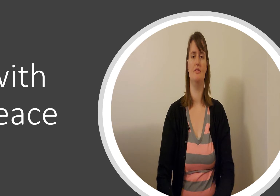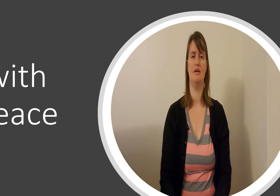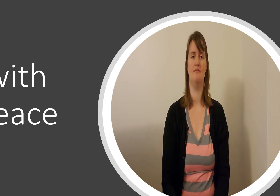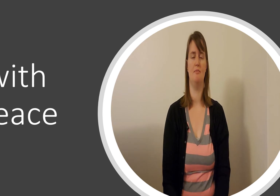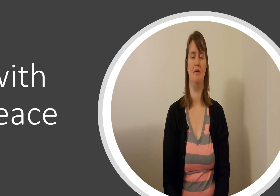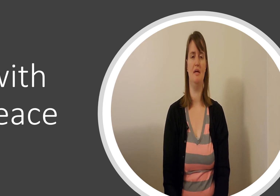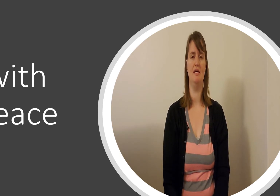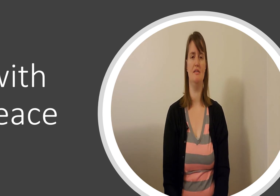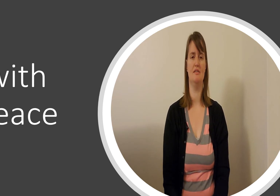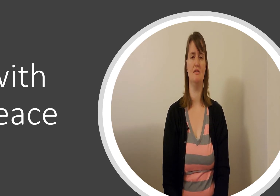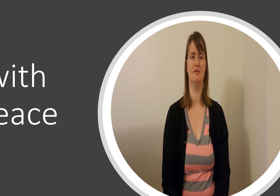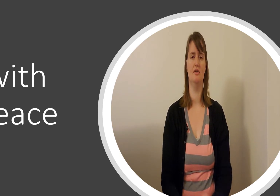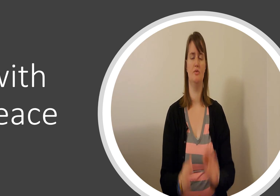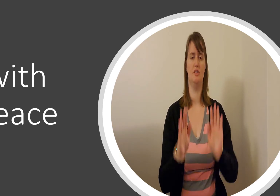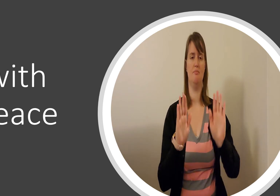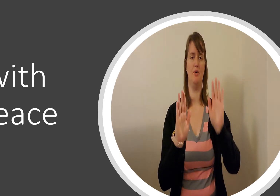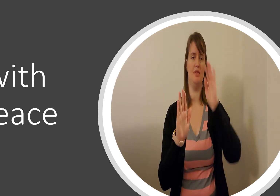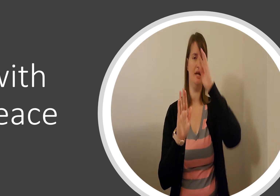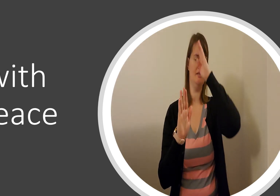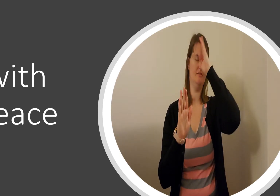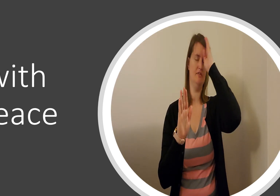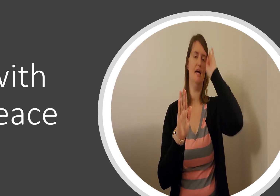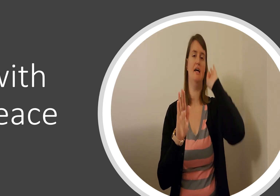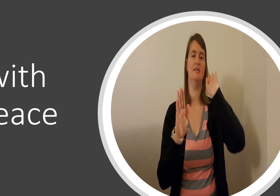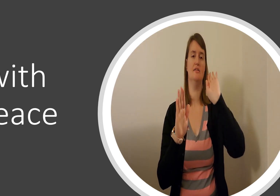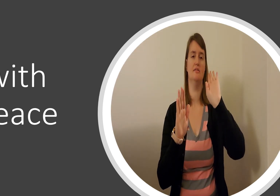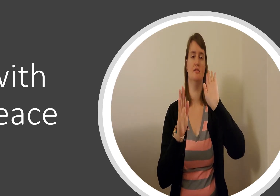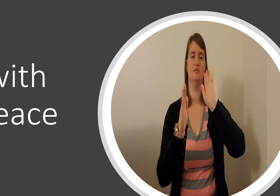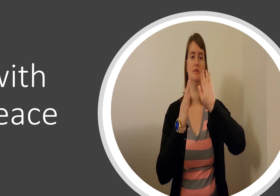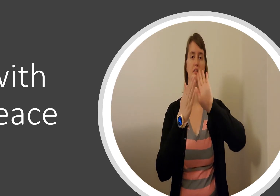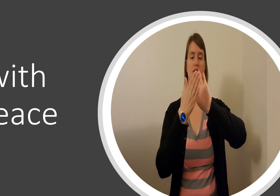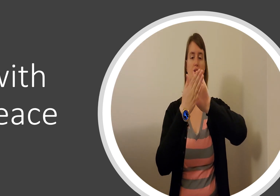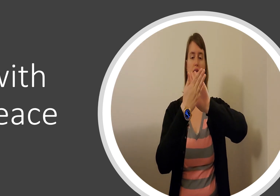Now the sign for peace, so we take both hands flat.